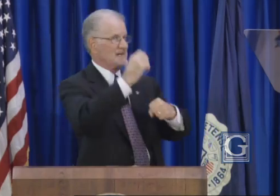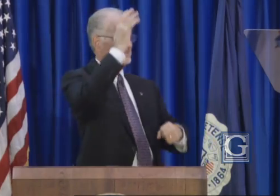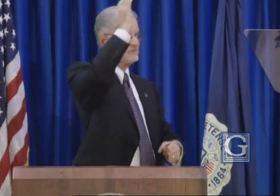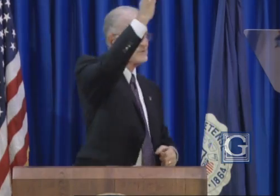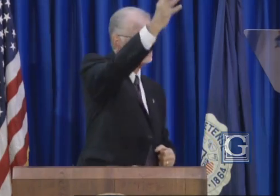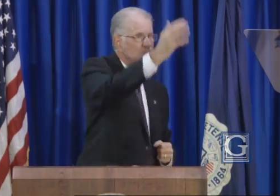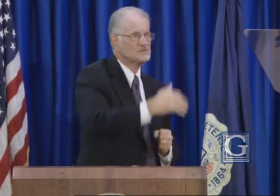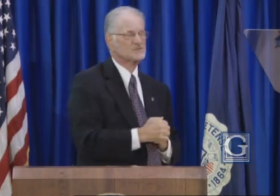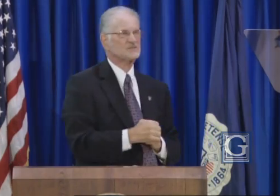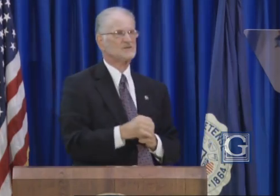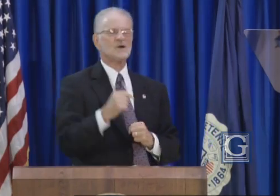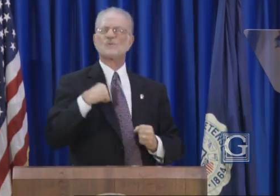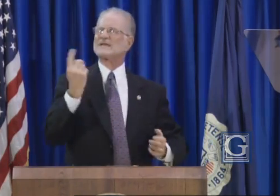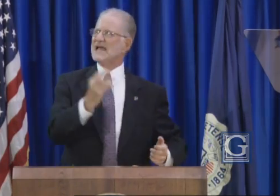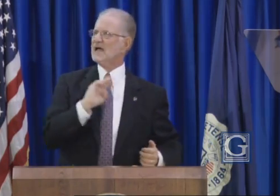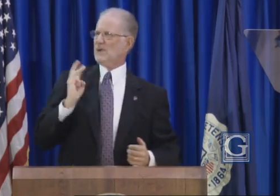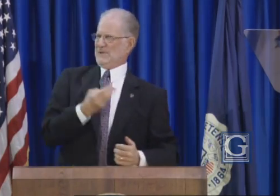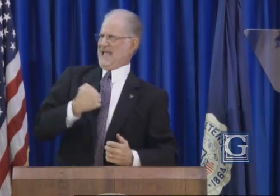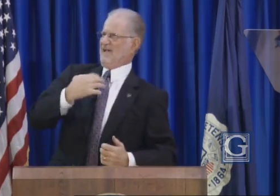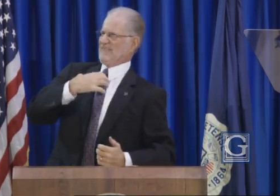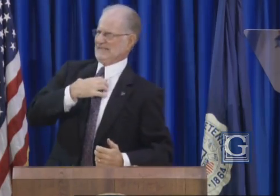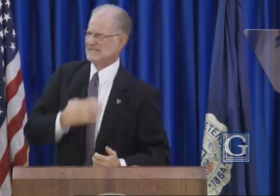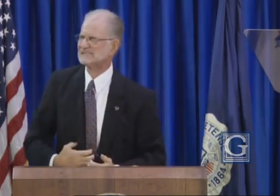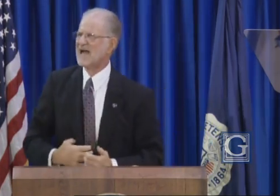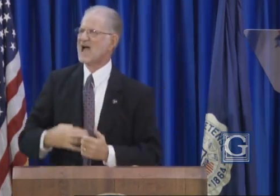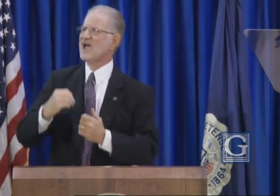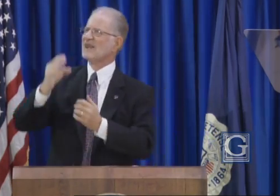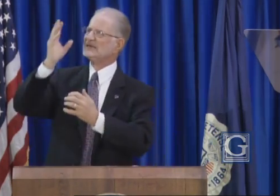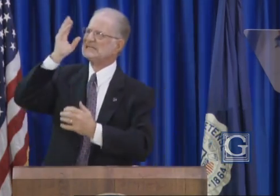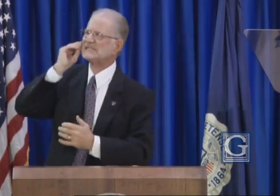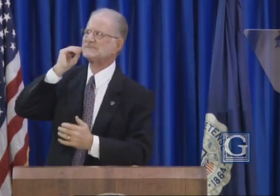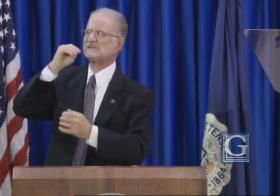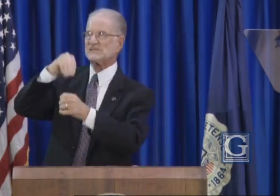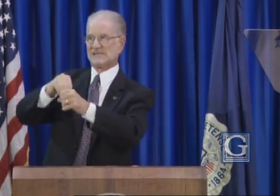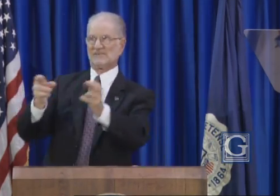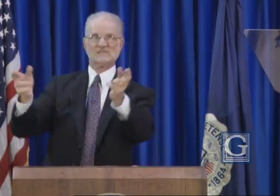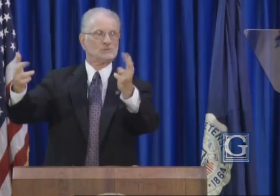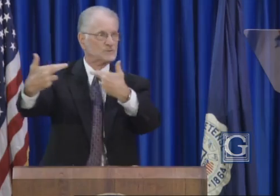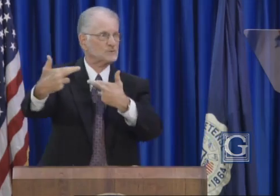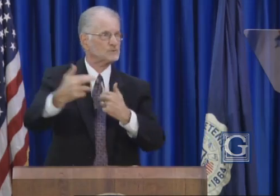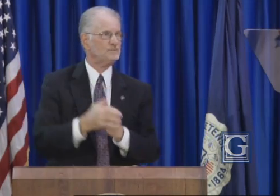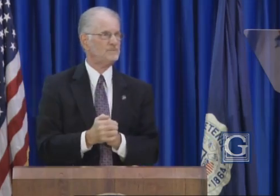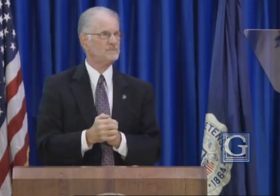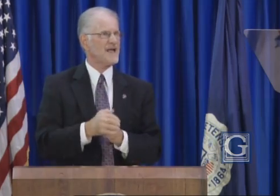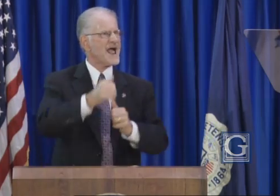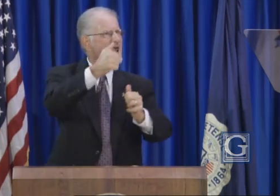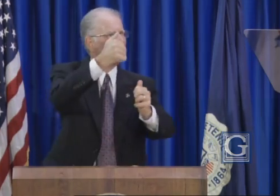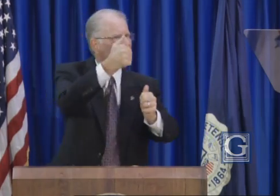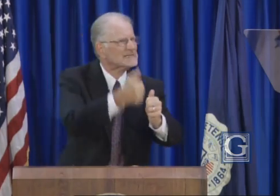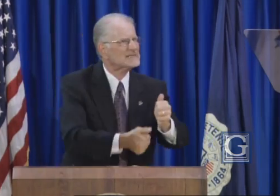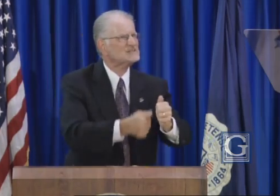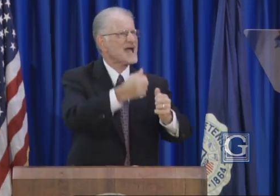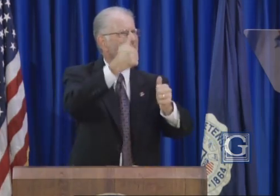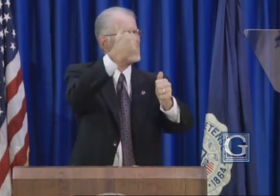We are into the work of creating the future. We have the desire and the experience in this very